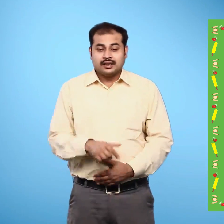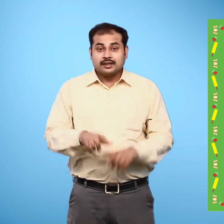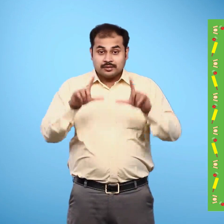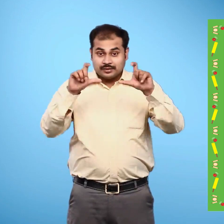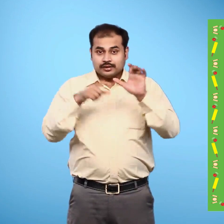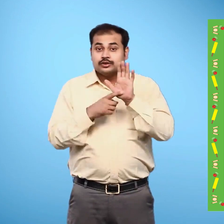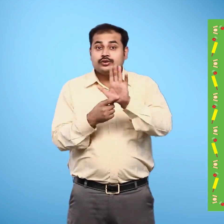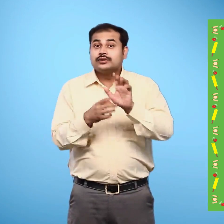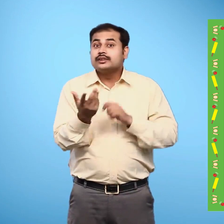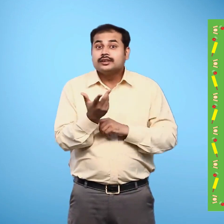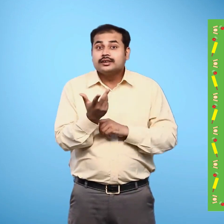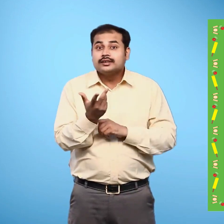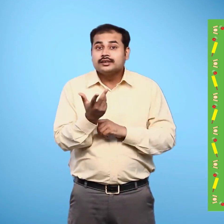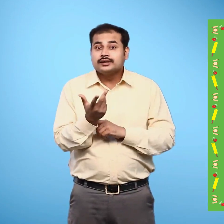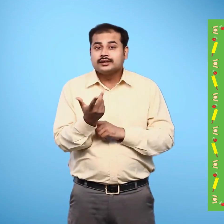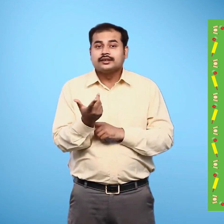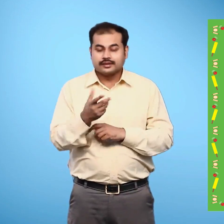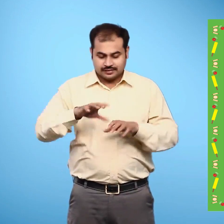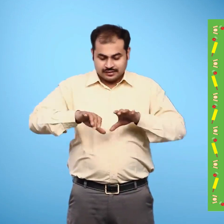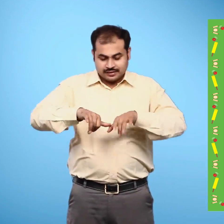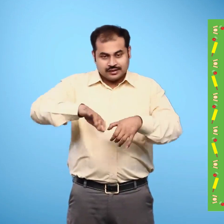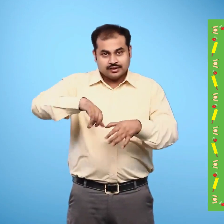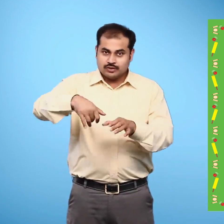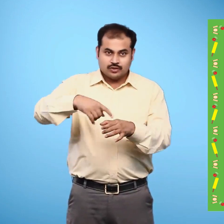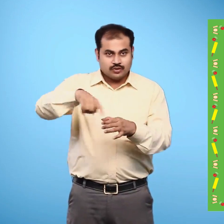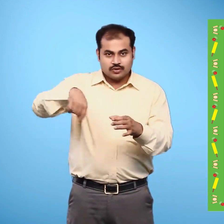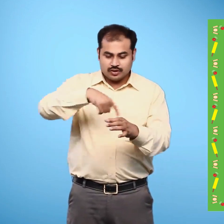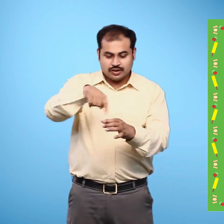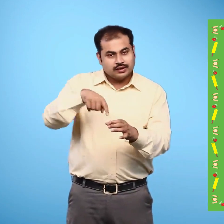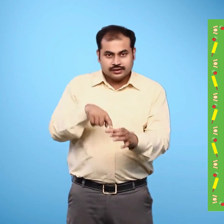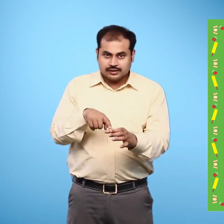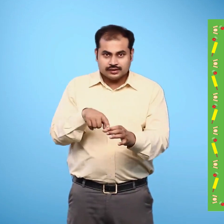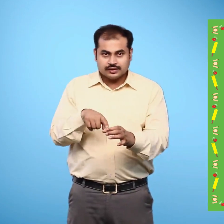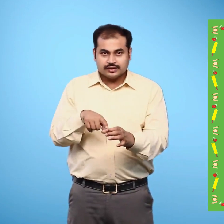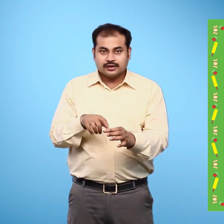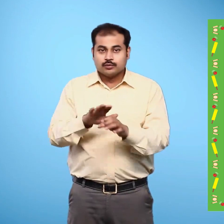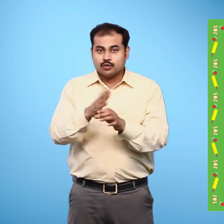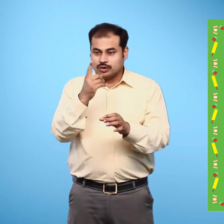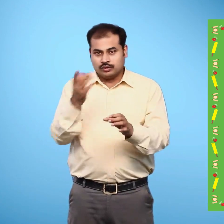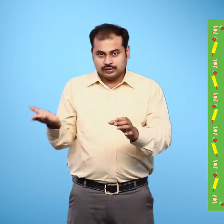In the middle of the page, picture shows a rolled postcard in a standing